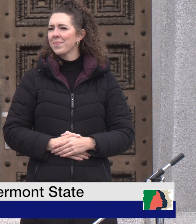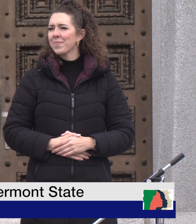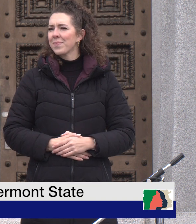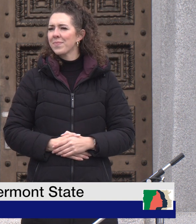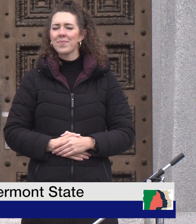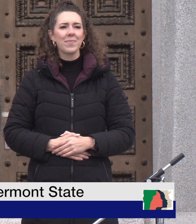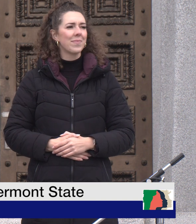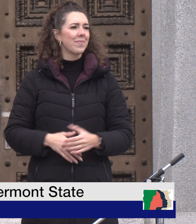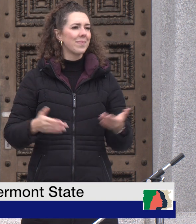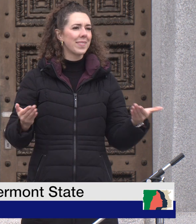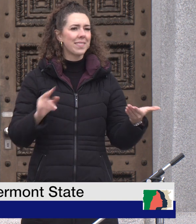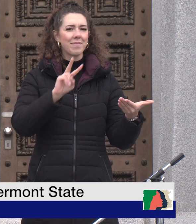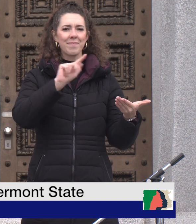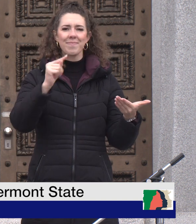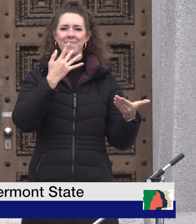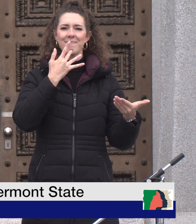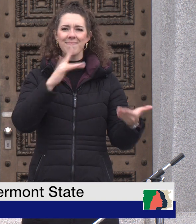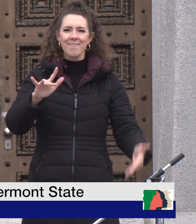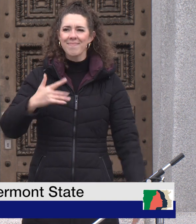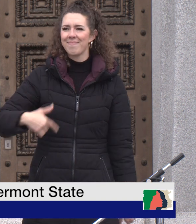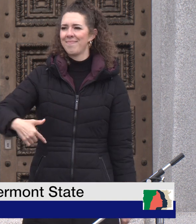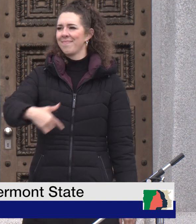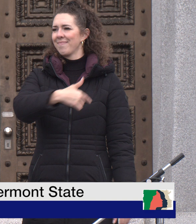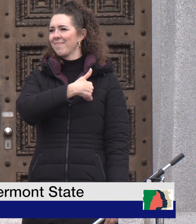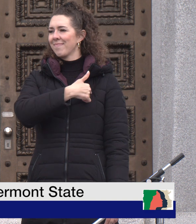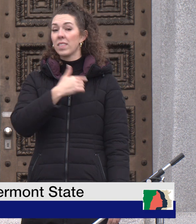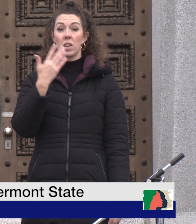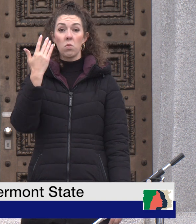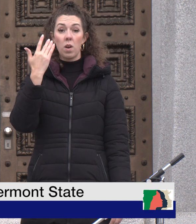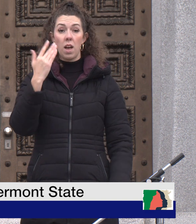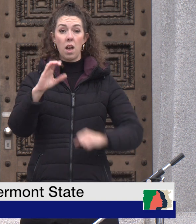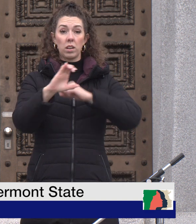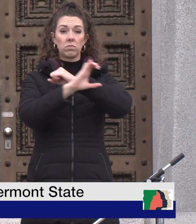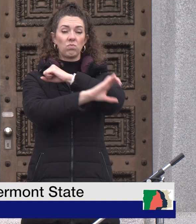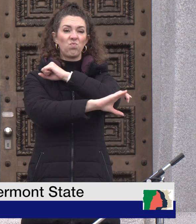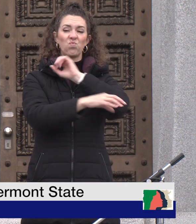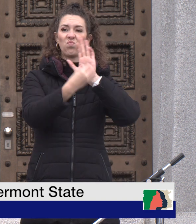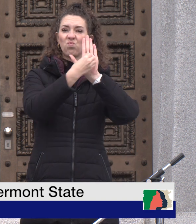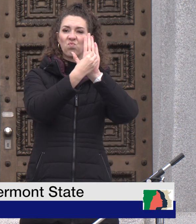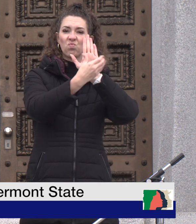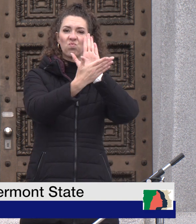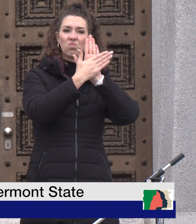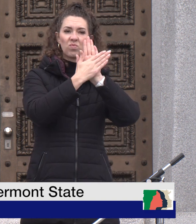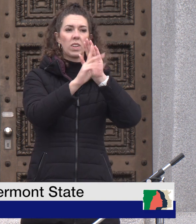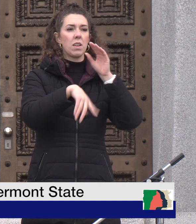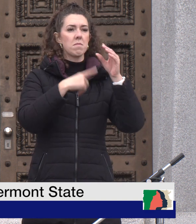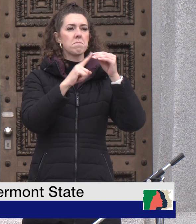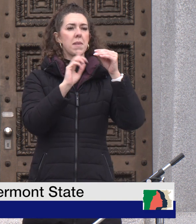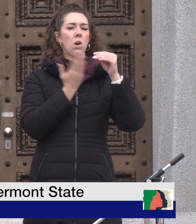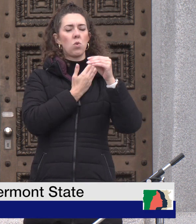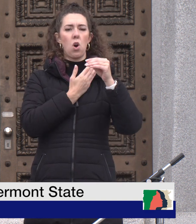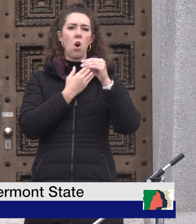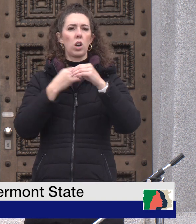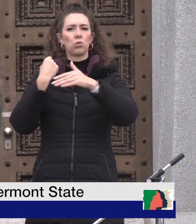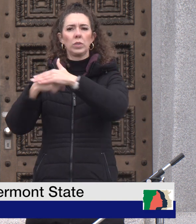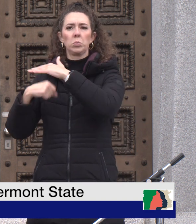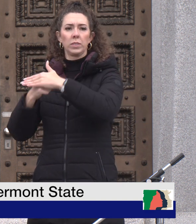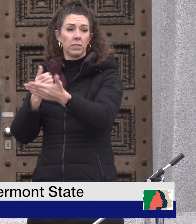Vermont is incredibly fortunate that we have constitutional protections for our reproductive rights.